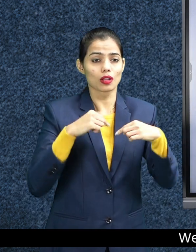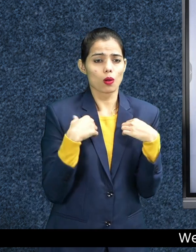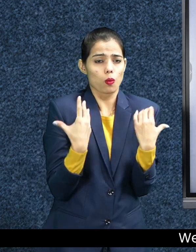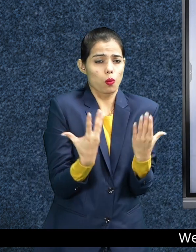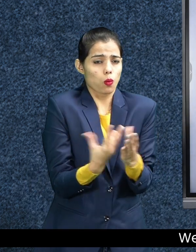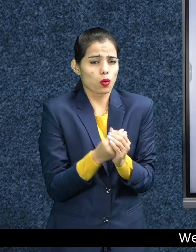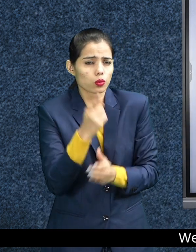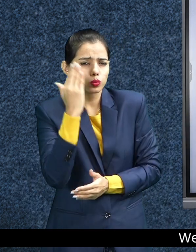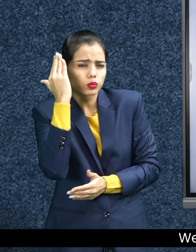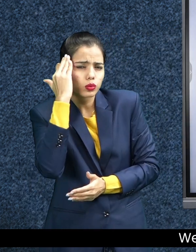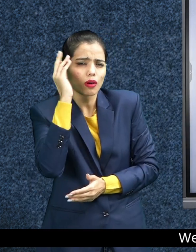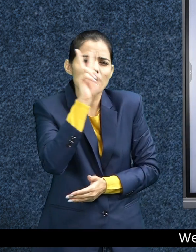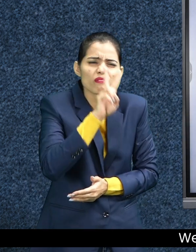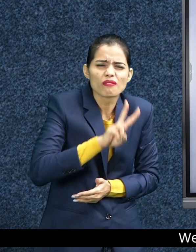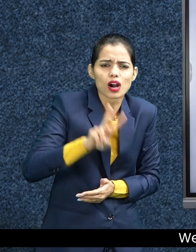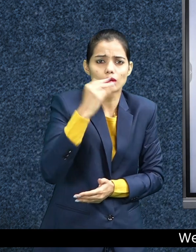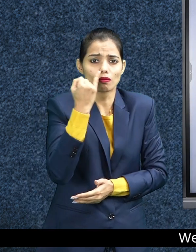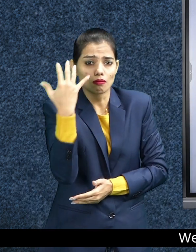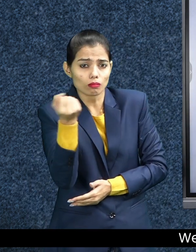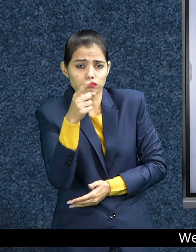know the value of n. Find the value of xi.